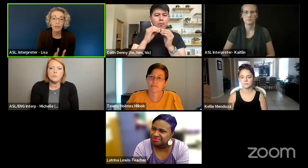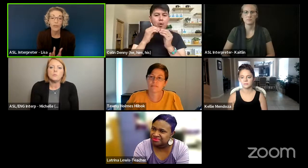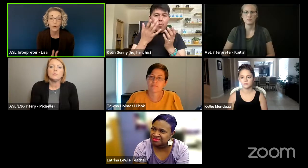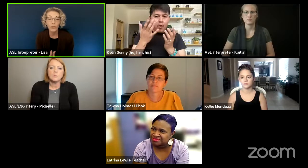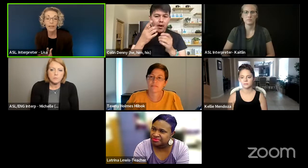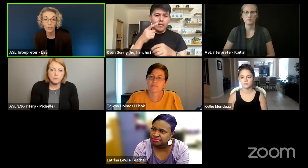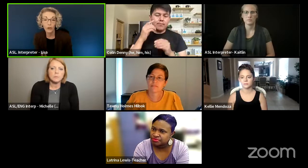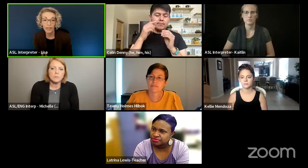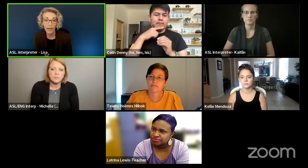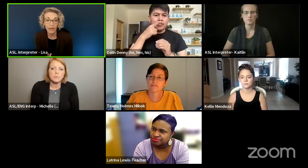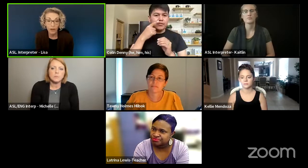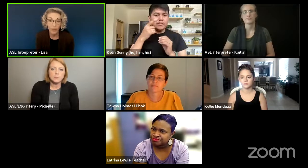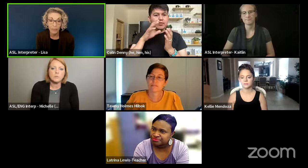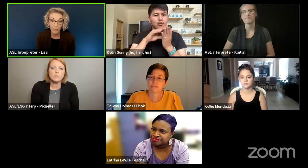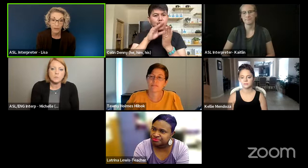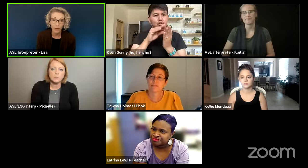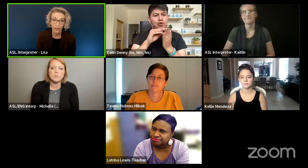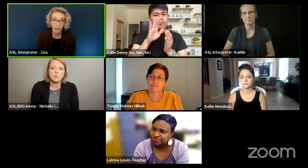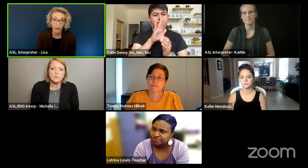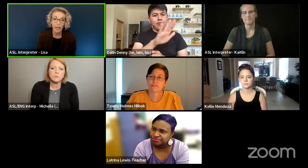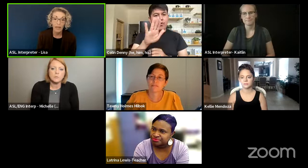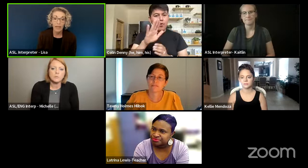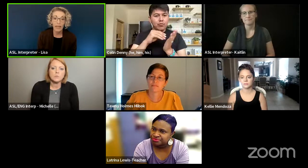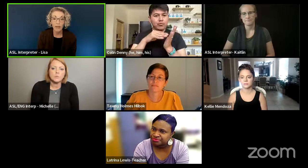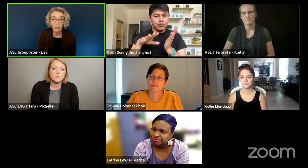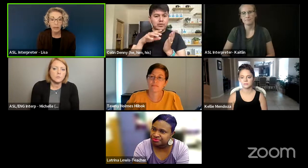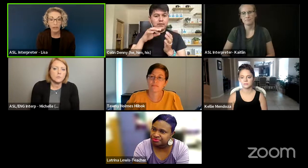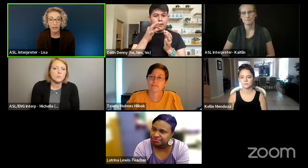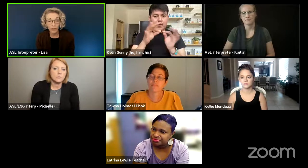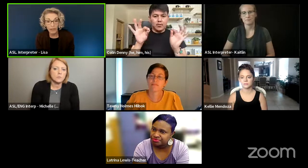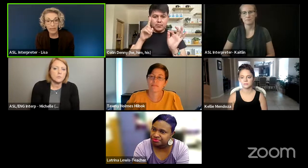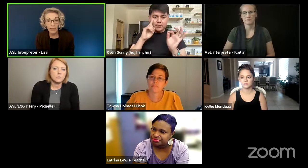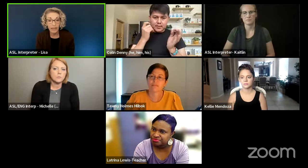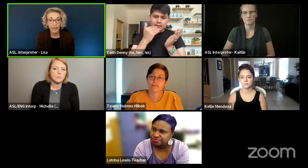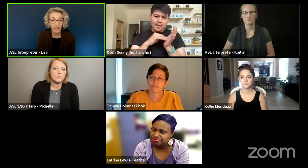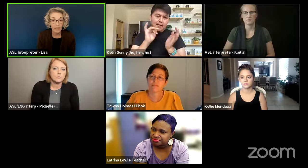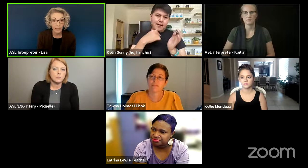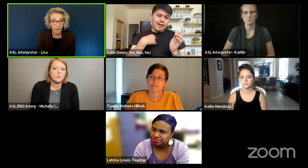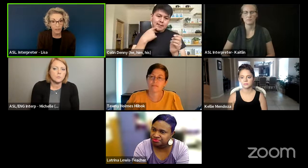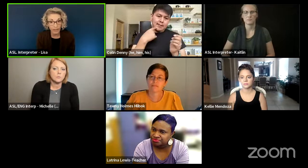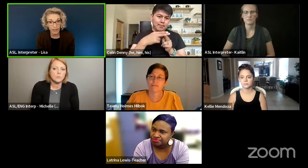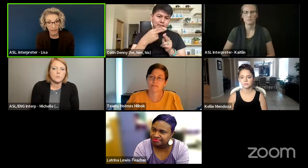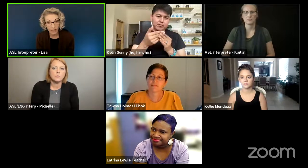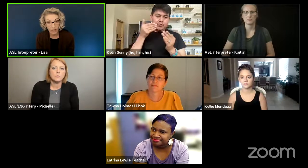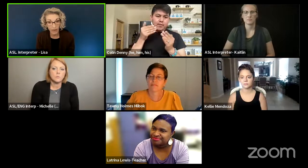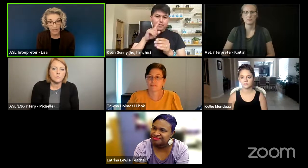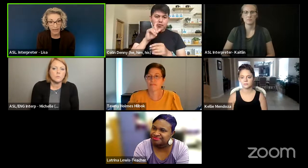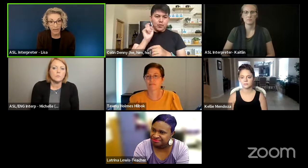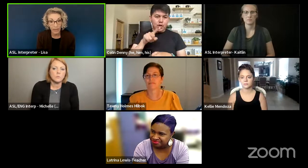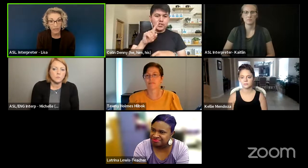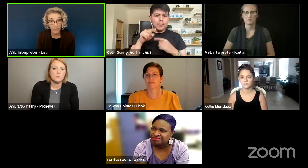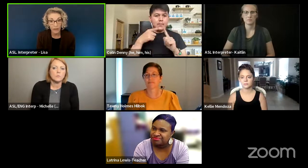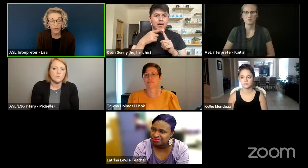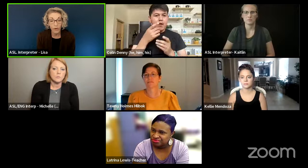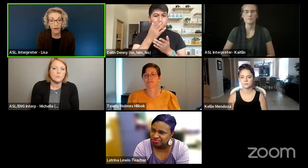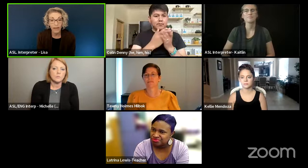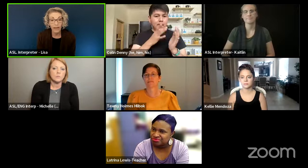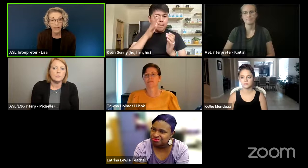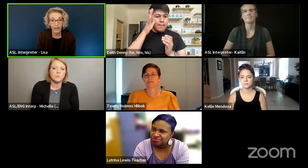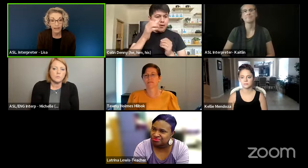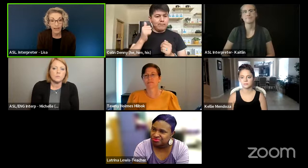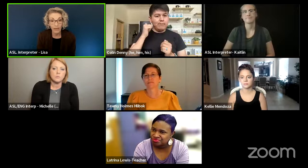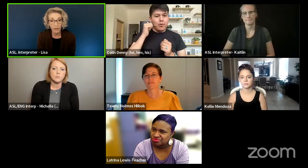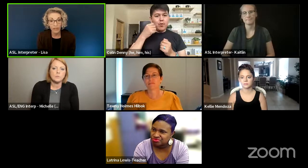deaf people doing the work instead of hearing people doing the work. Hearing people are learning their students' language, right? As I mentioned